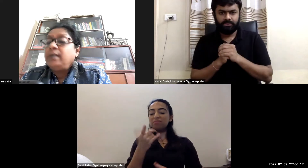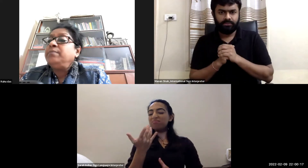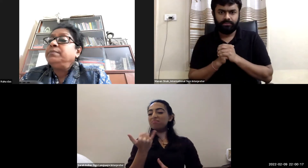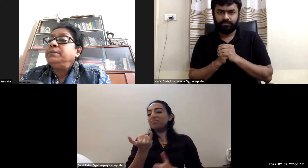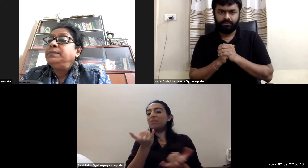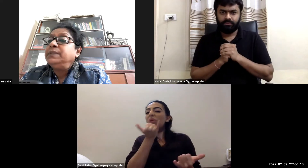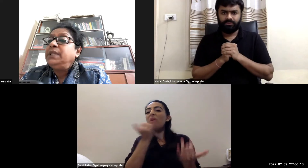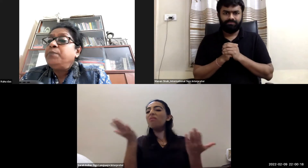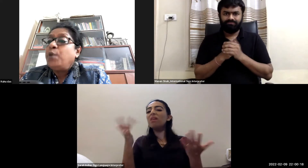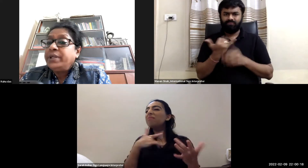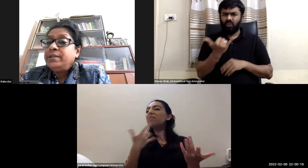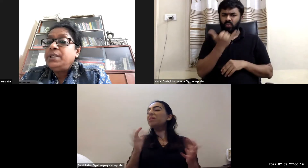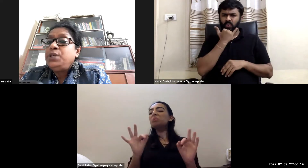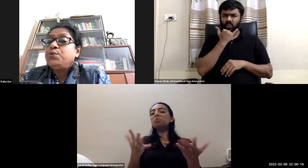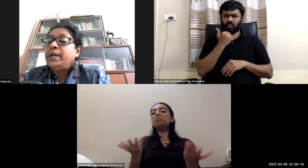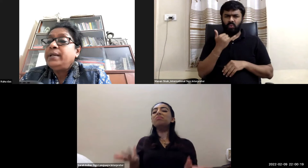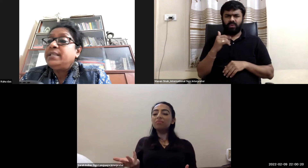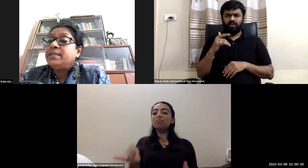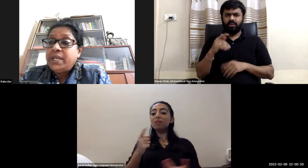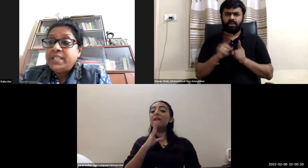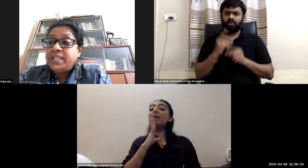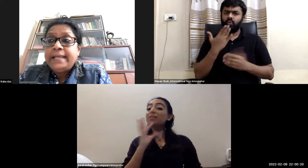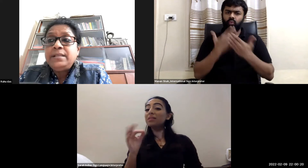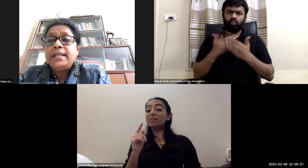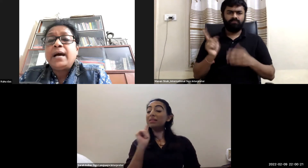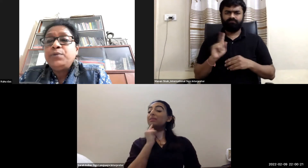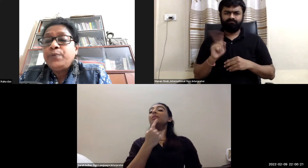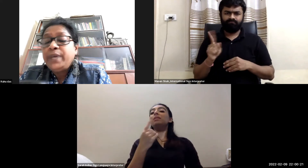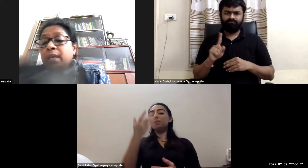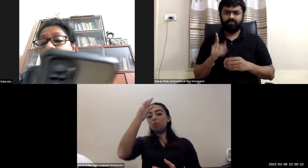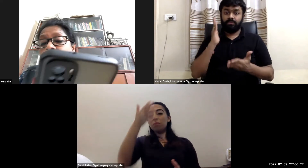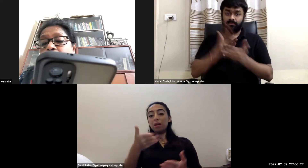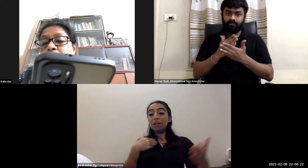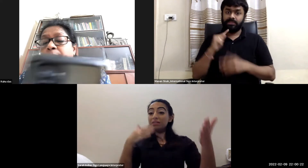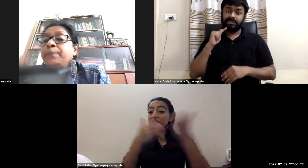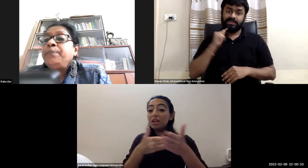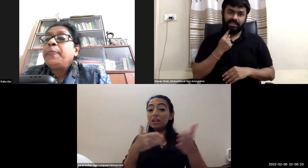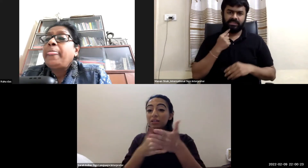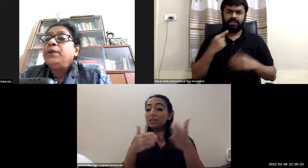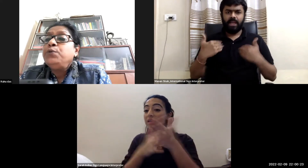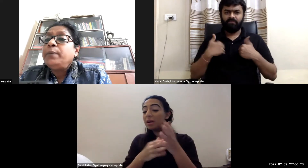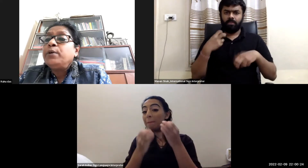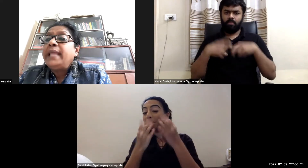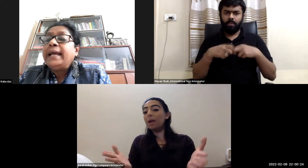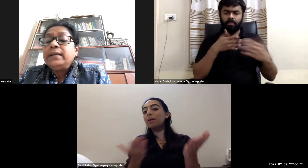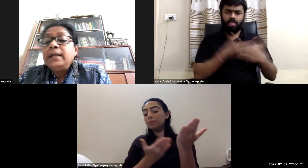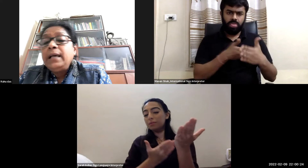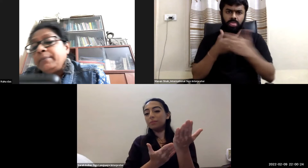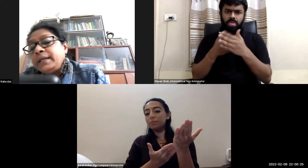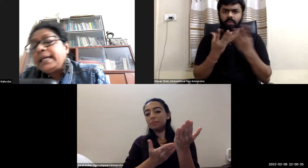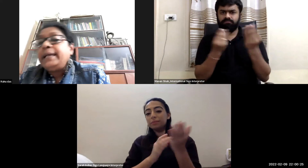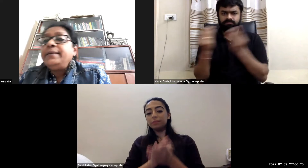quite important issue, and is a big challenge that how do we do about